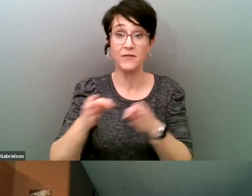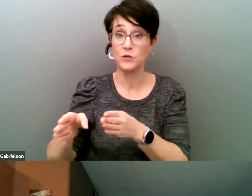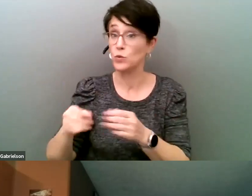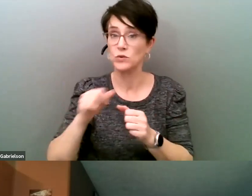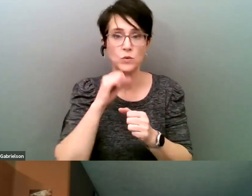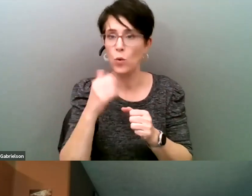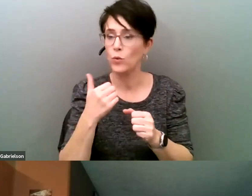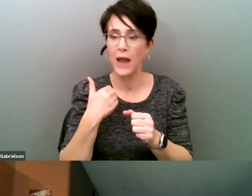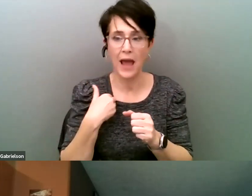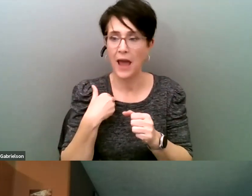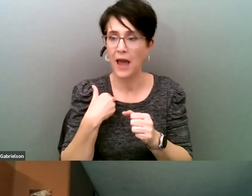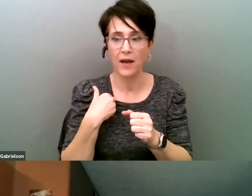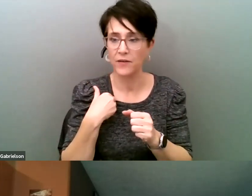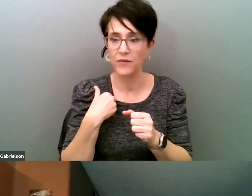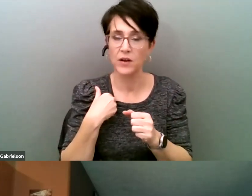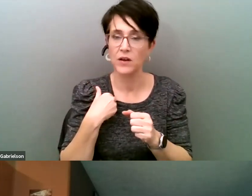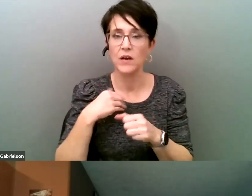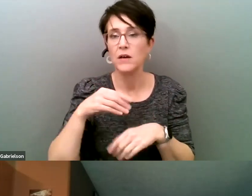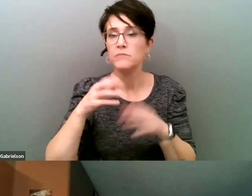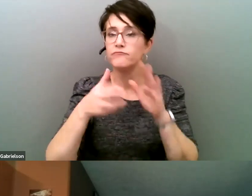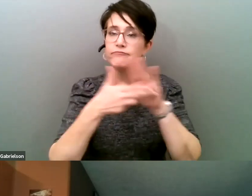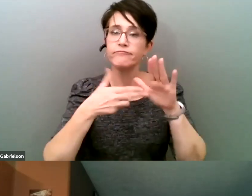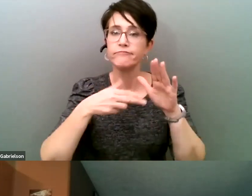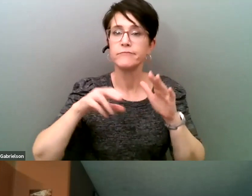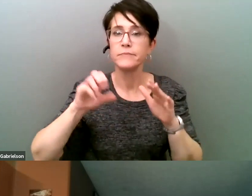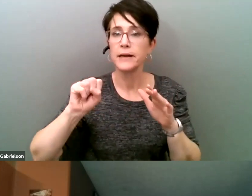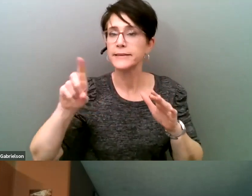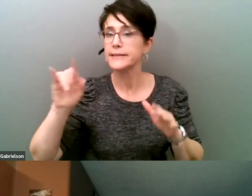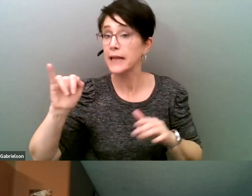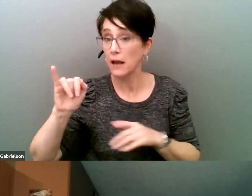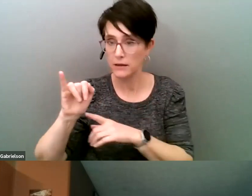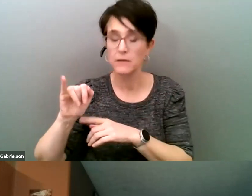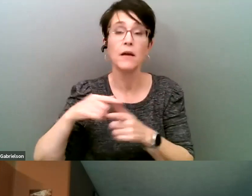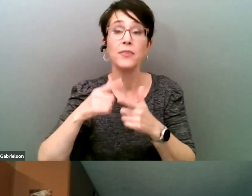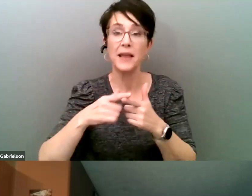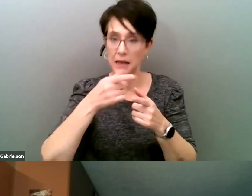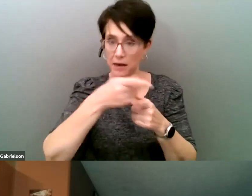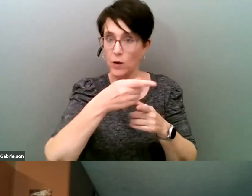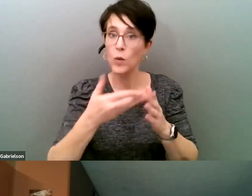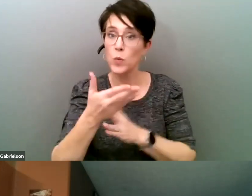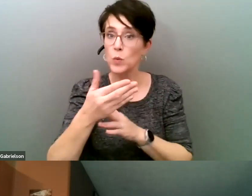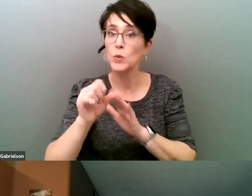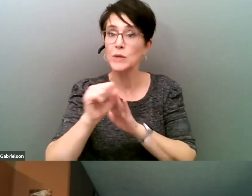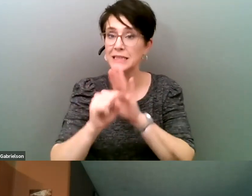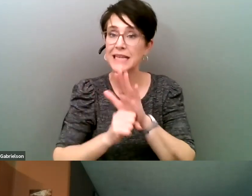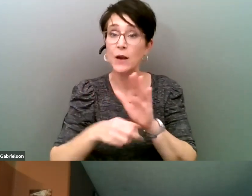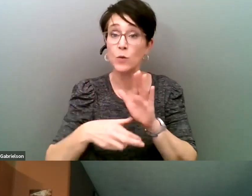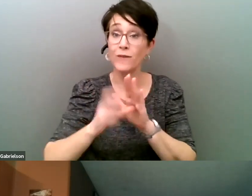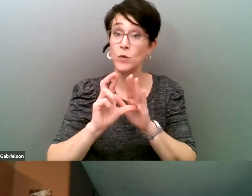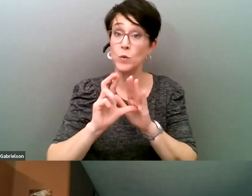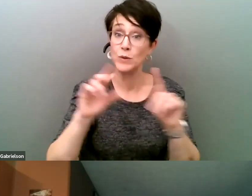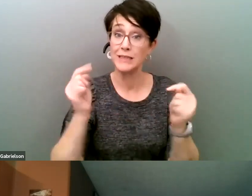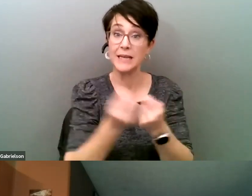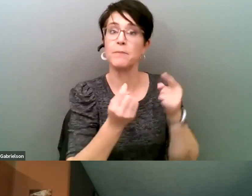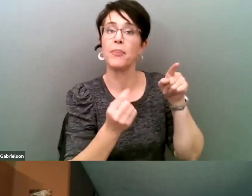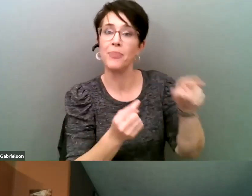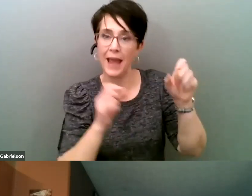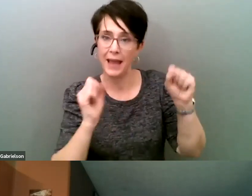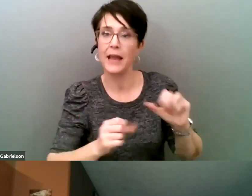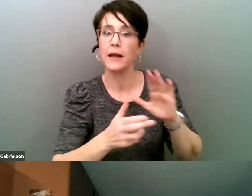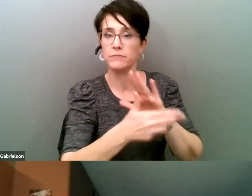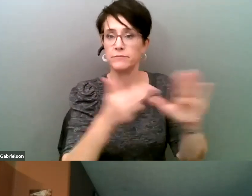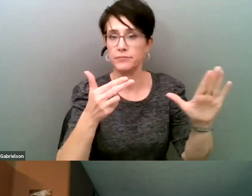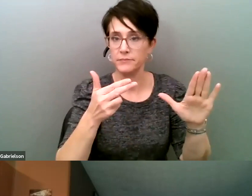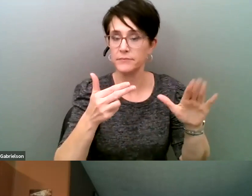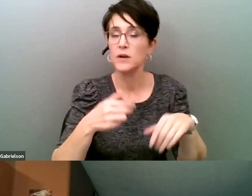may be able to get a determination of disability through the state review team, through the Department of Health and Human Services.